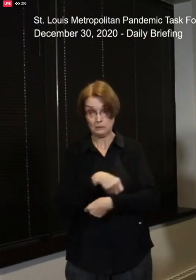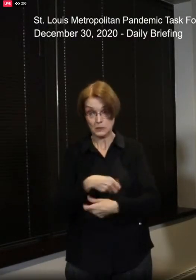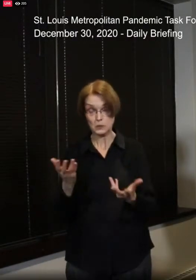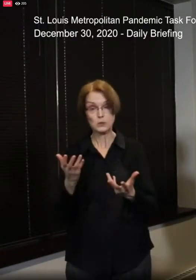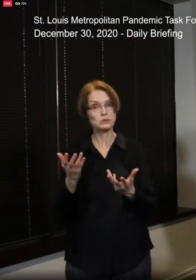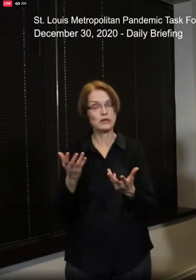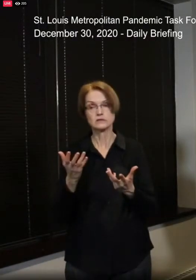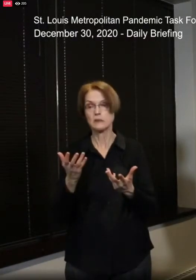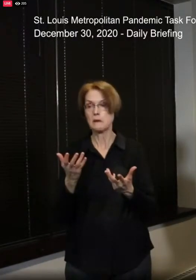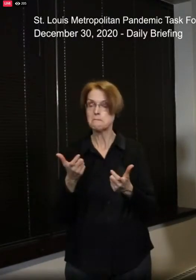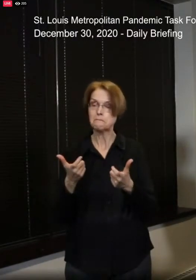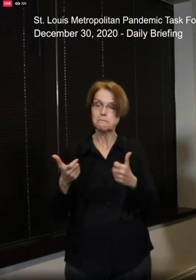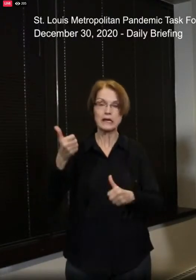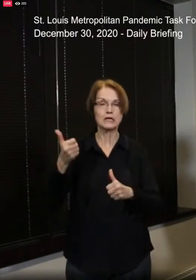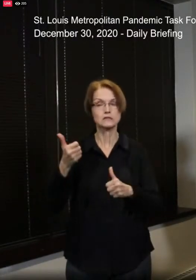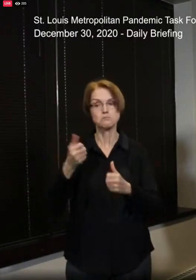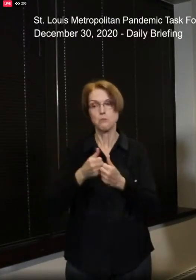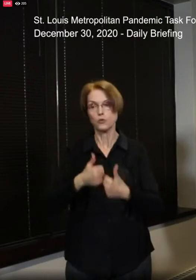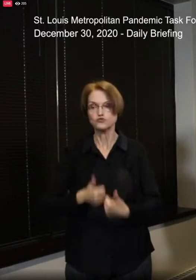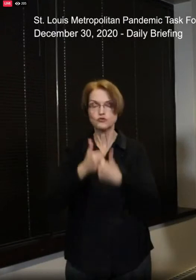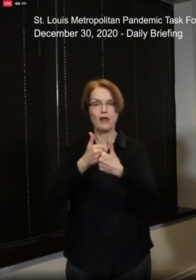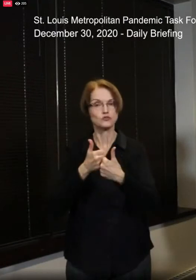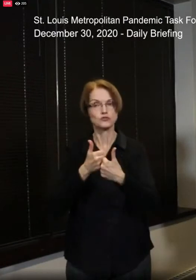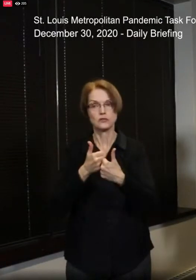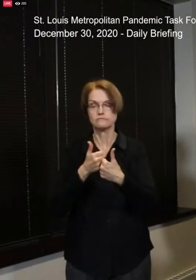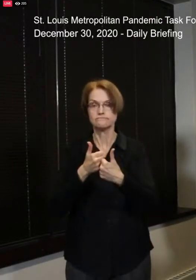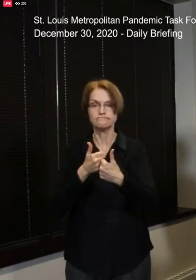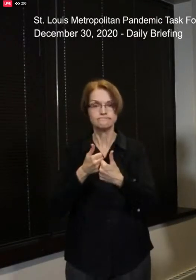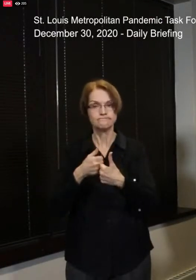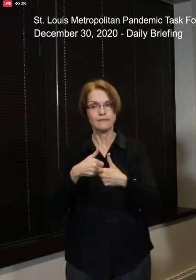with. And so there's a lot of